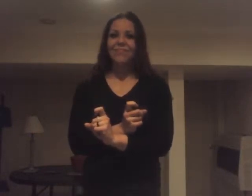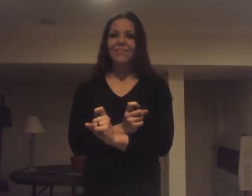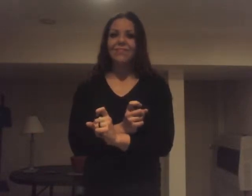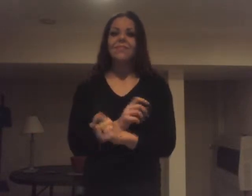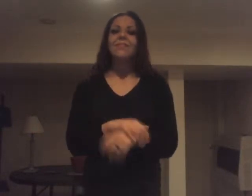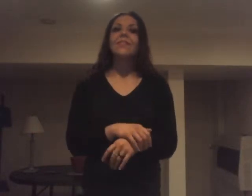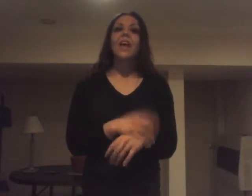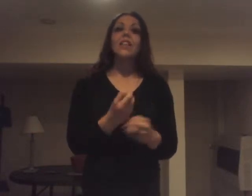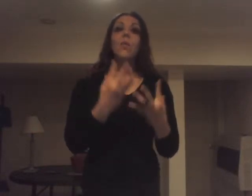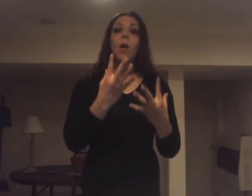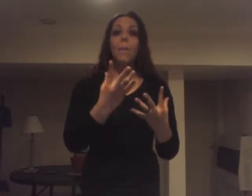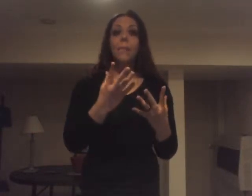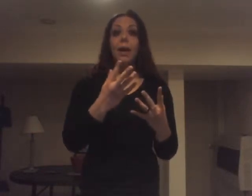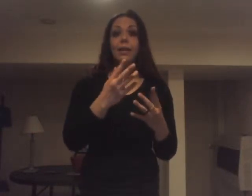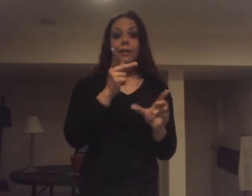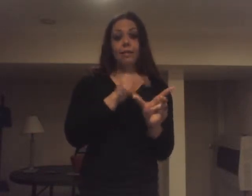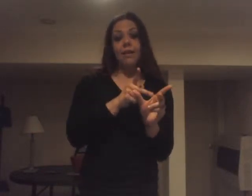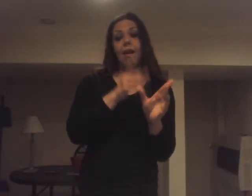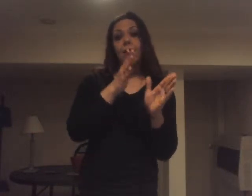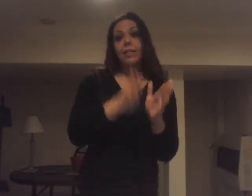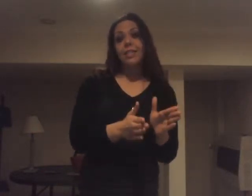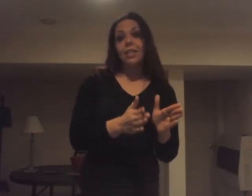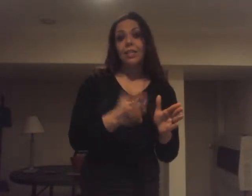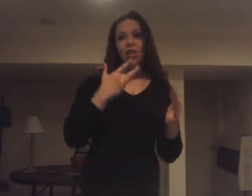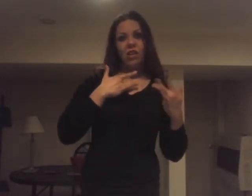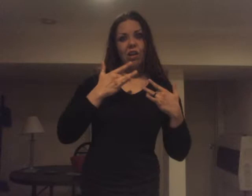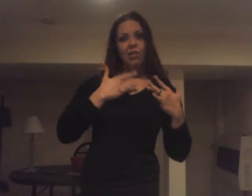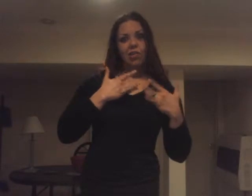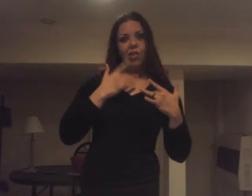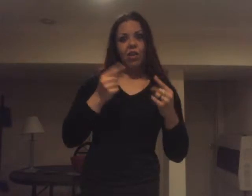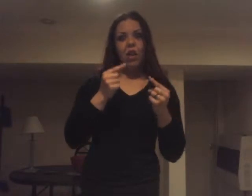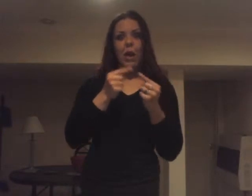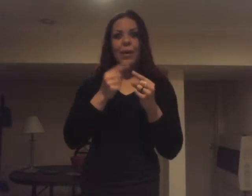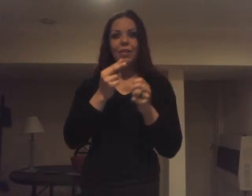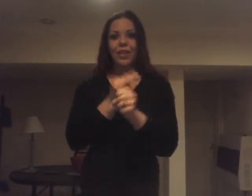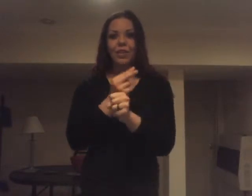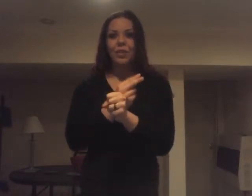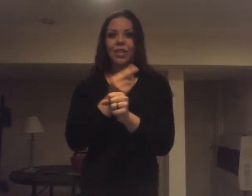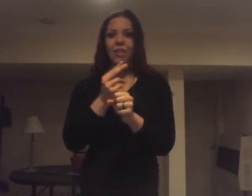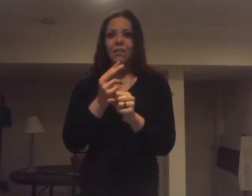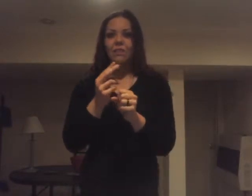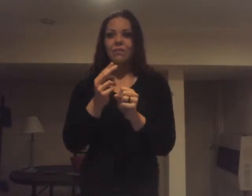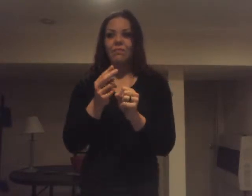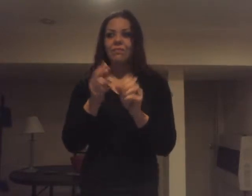There are many psychologists who are concerned about the use of diagnostic systems to classify